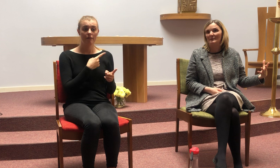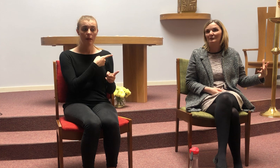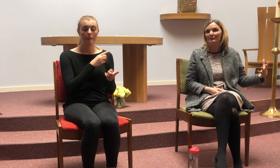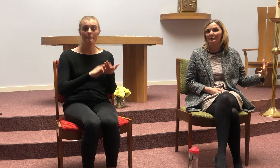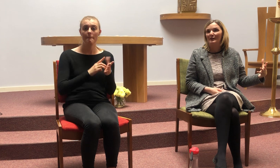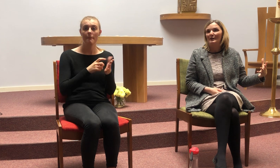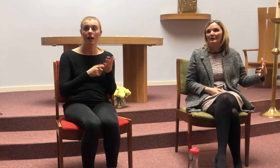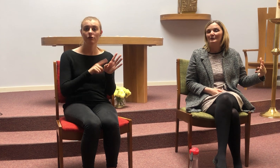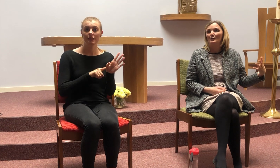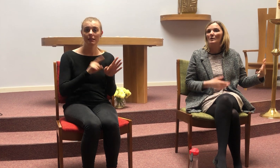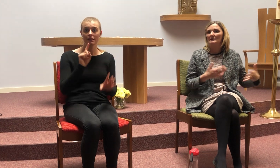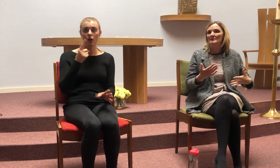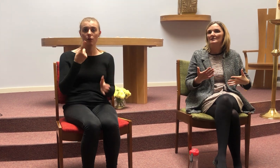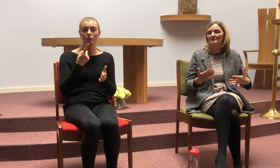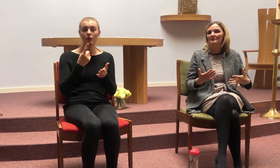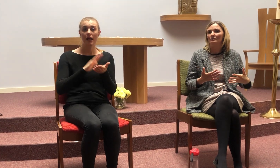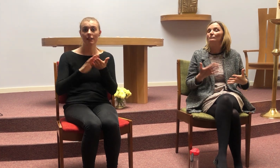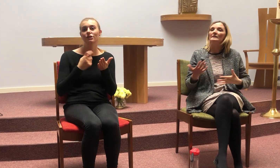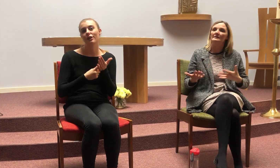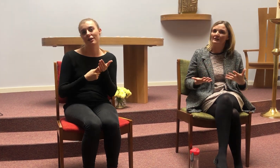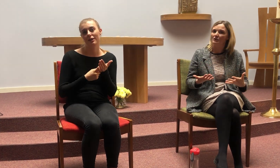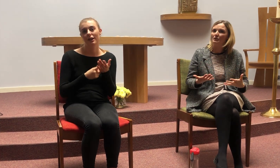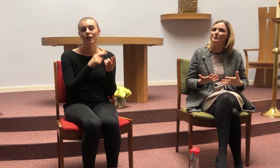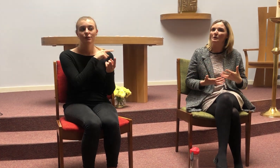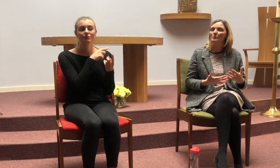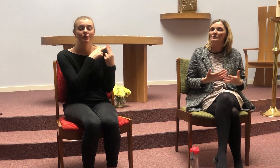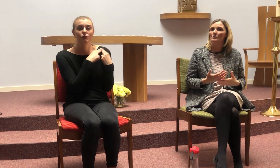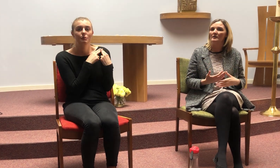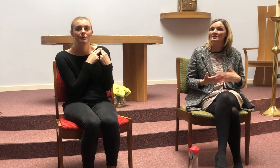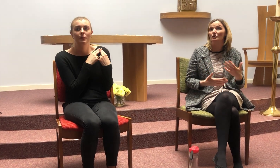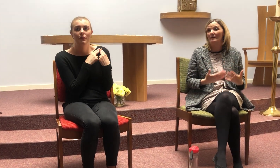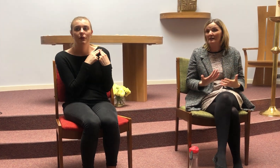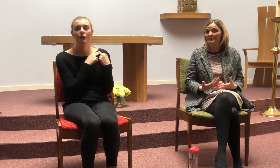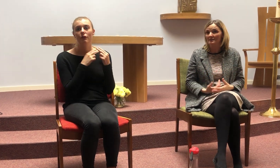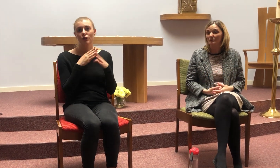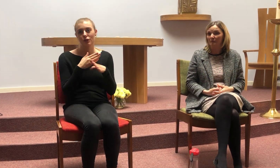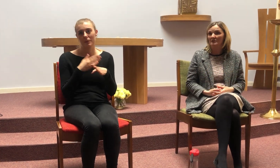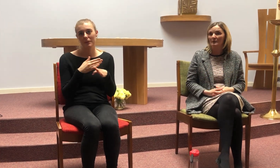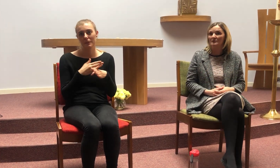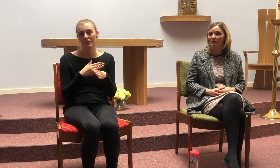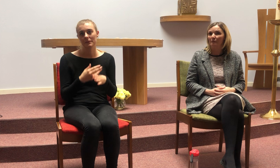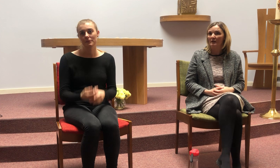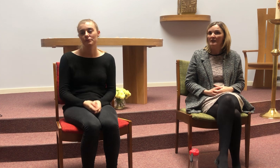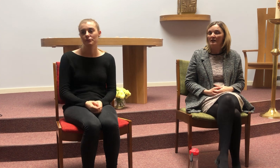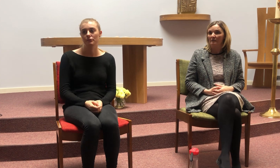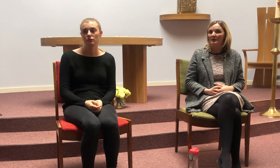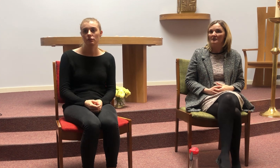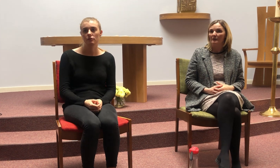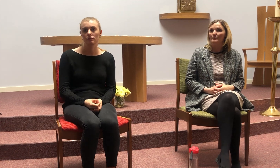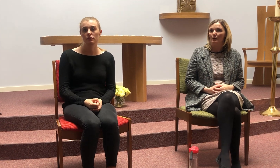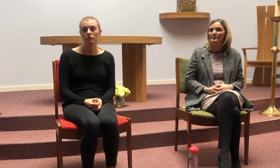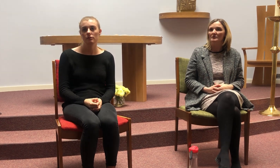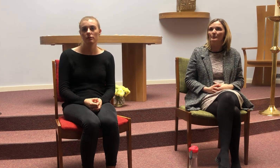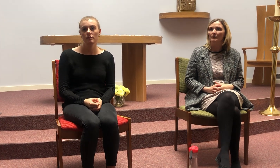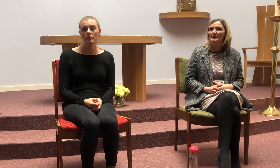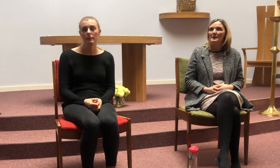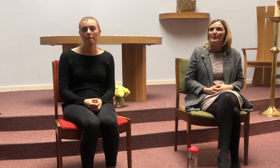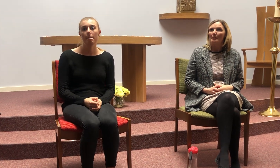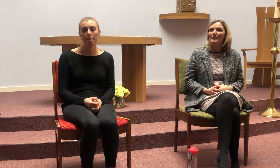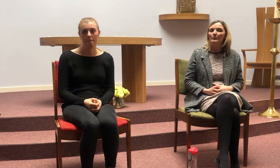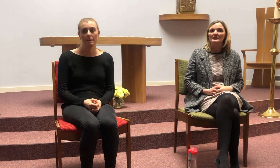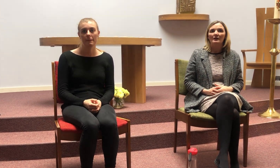a deaf perspective, what is the right thing to do, or what is the trend and stuff in terms of kind of deaf employment.